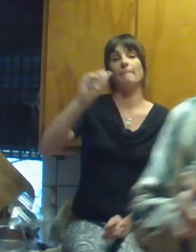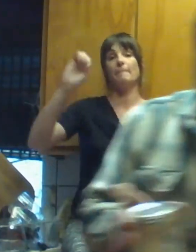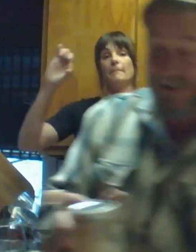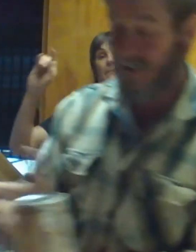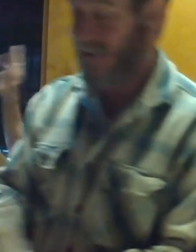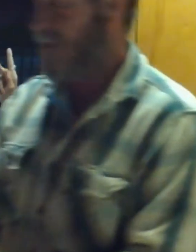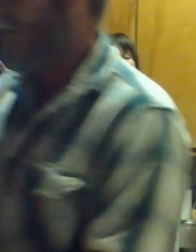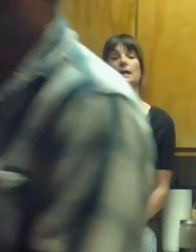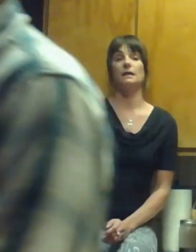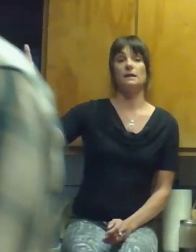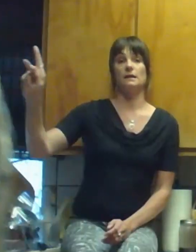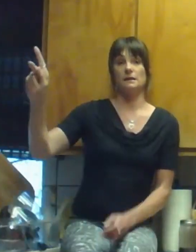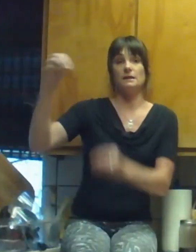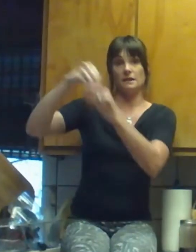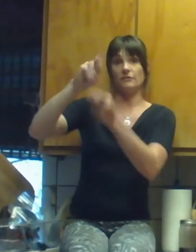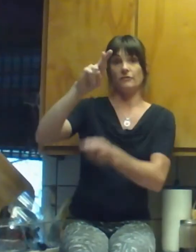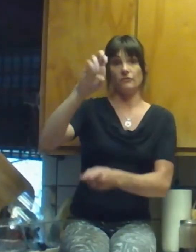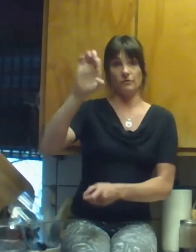with later.